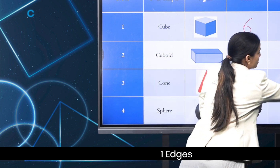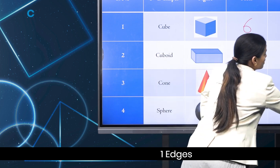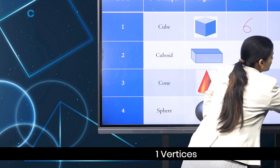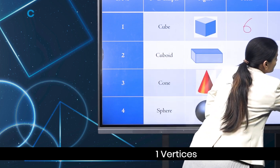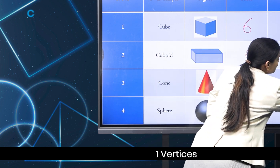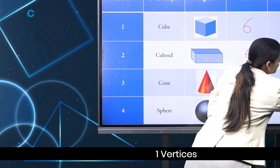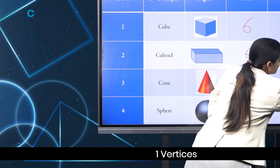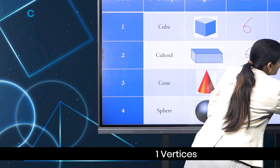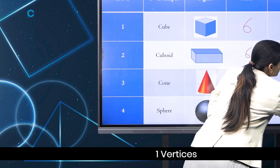1 vertices.